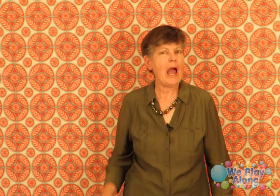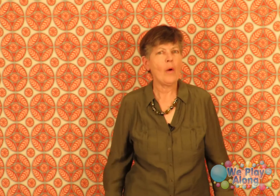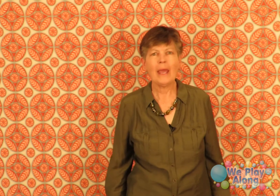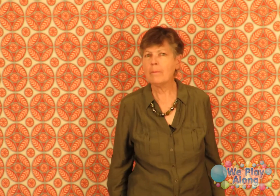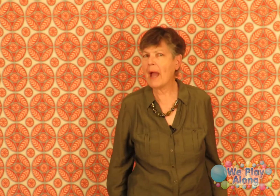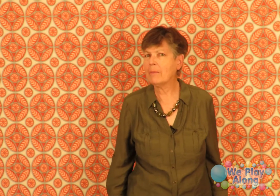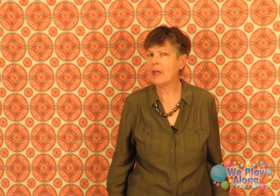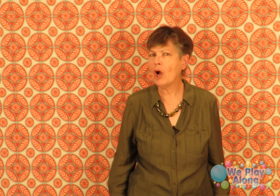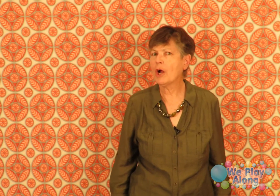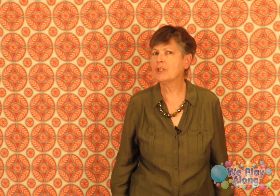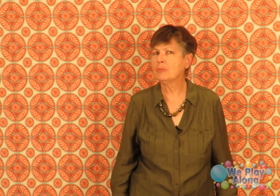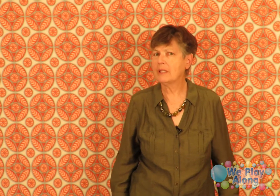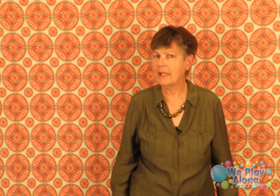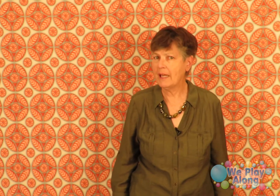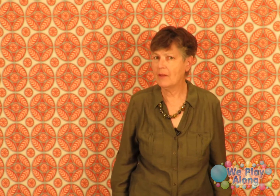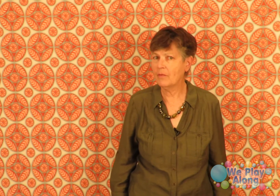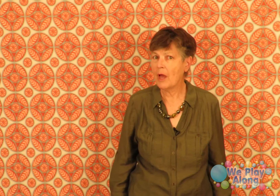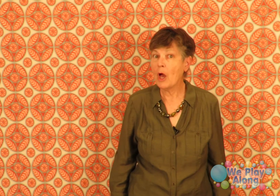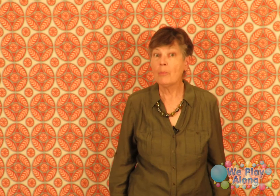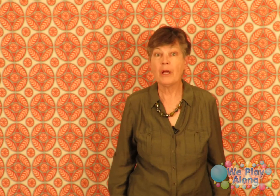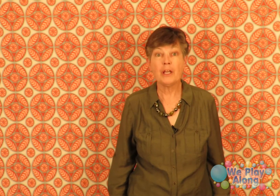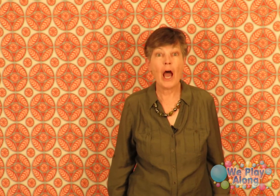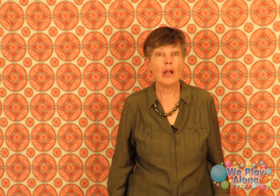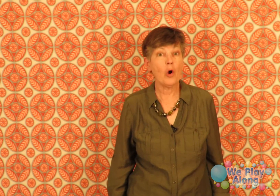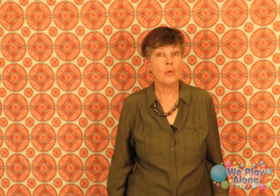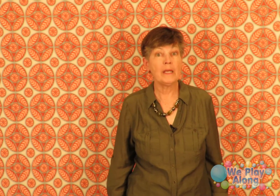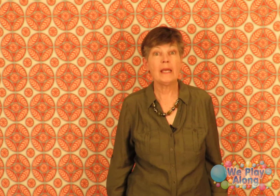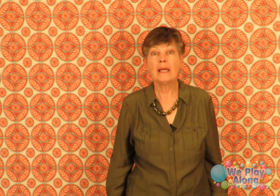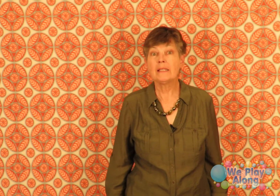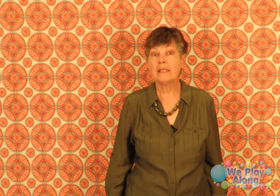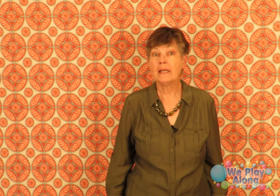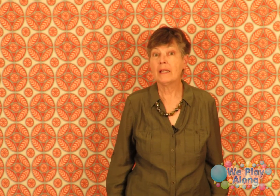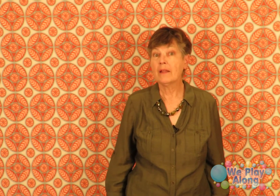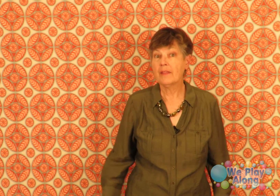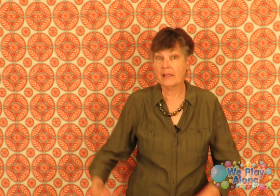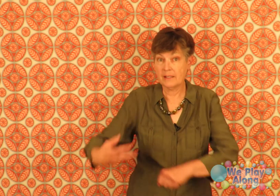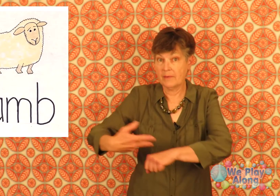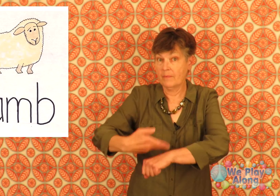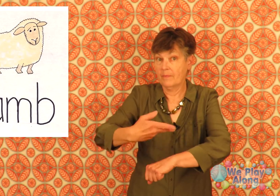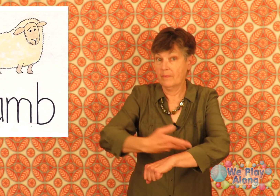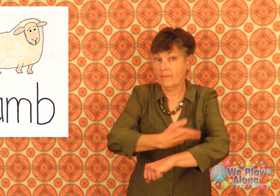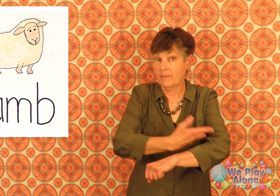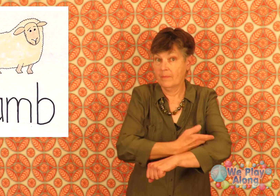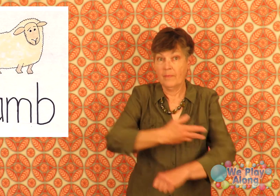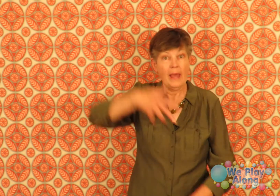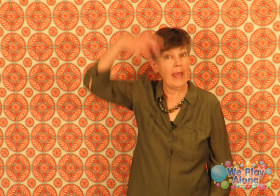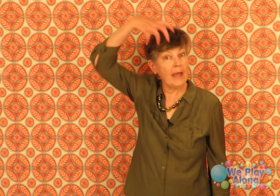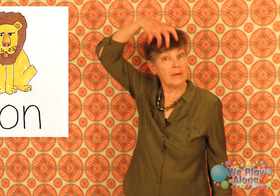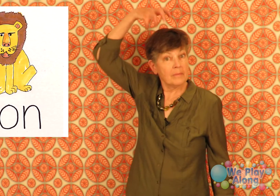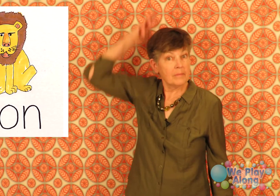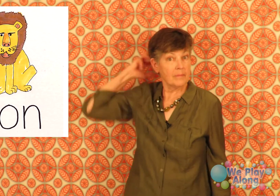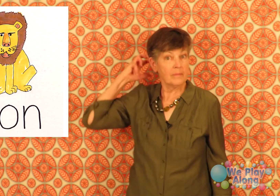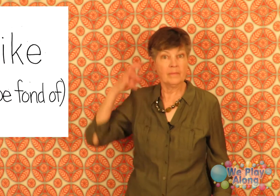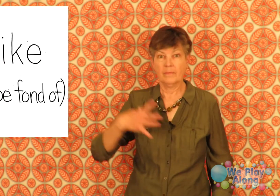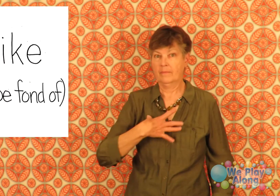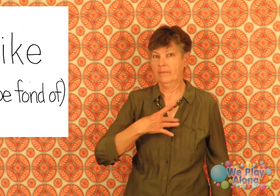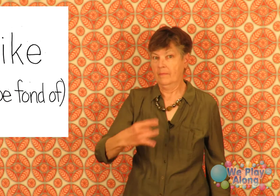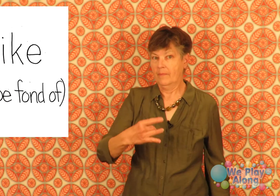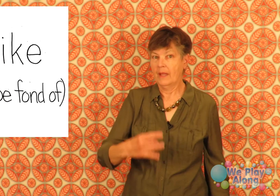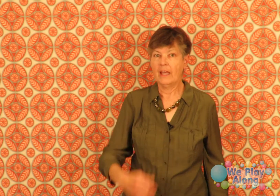Now, it might be hard to believe, but not only did this and